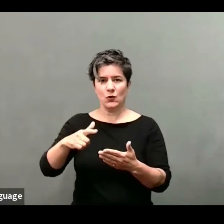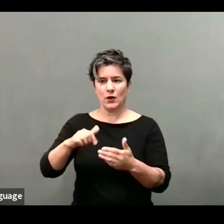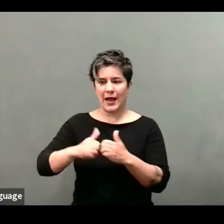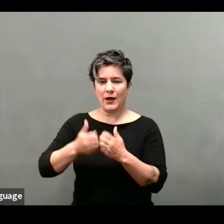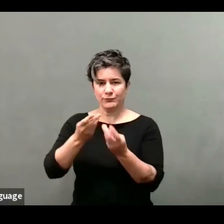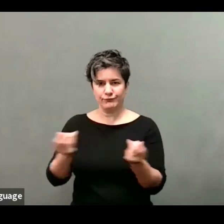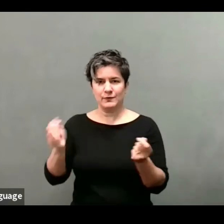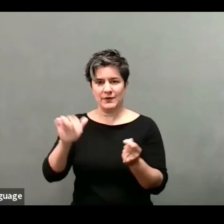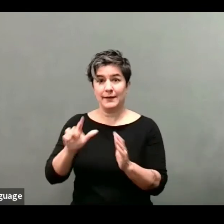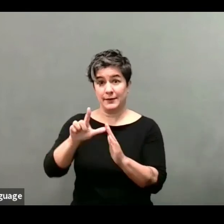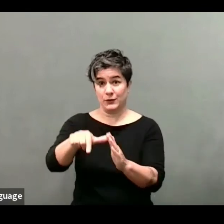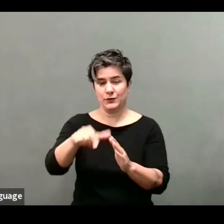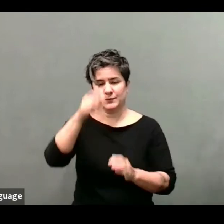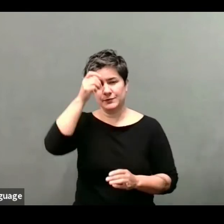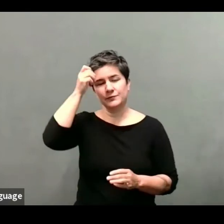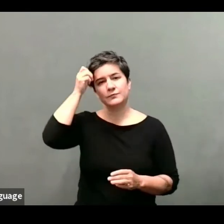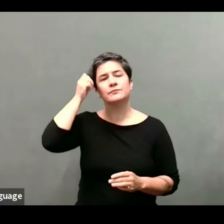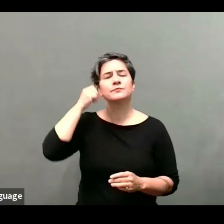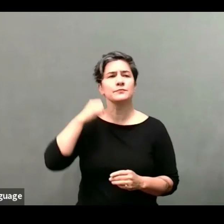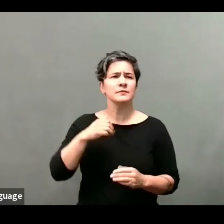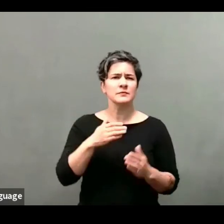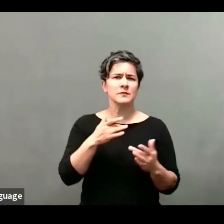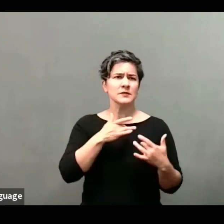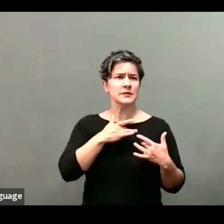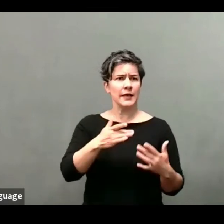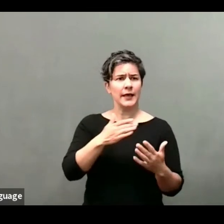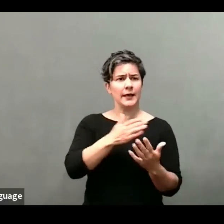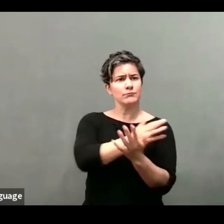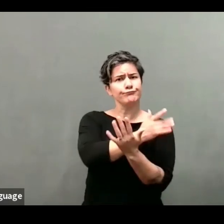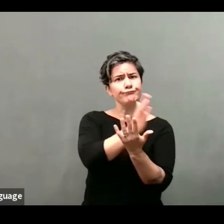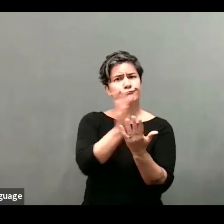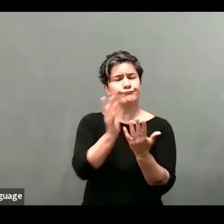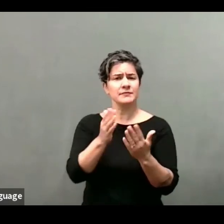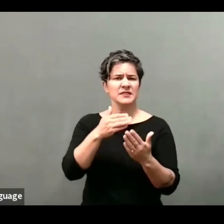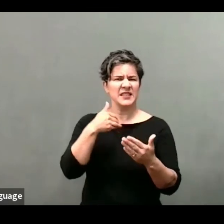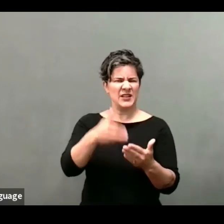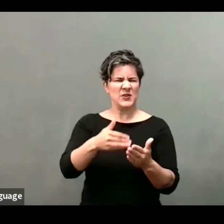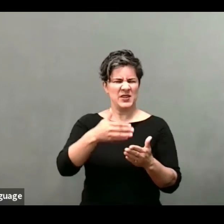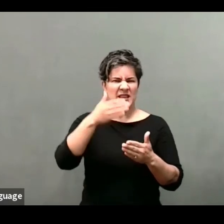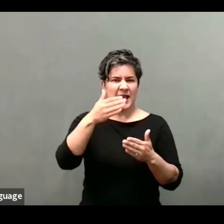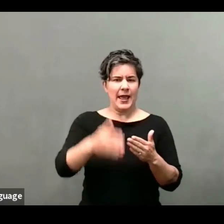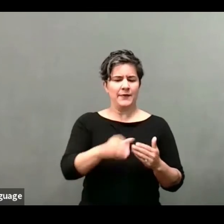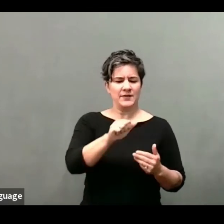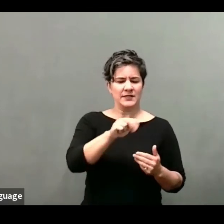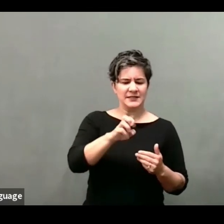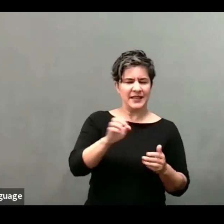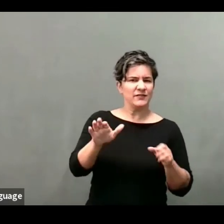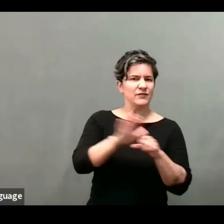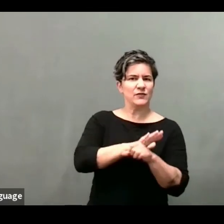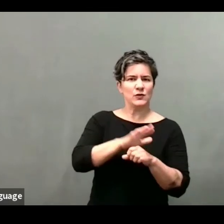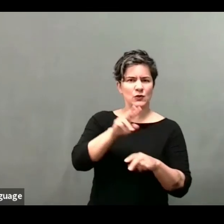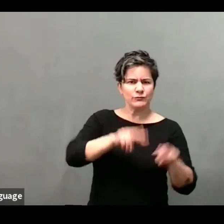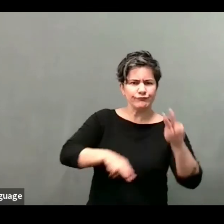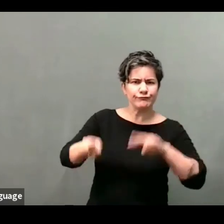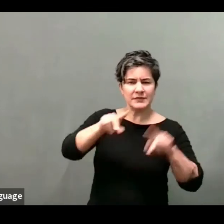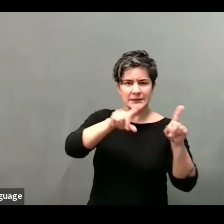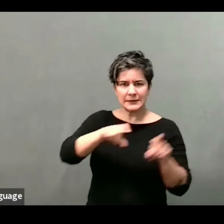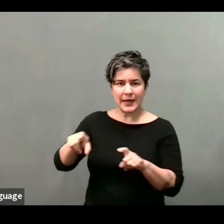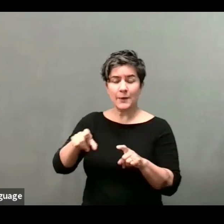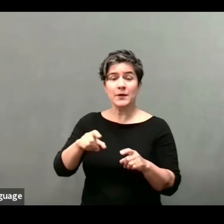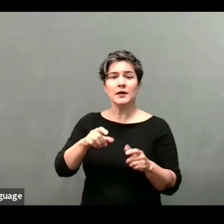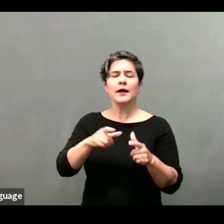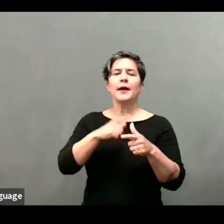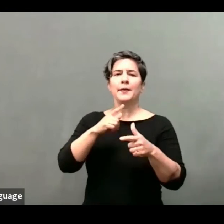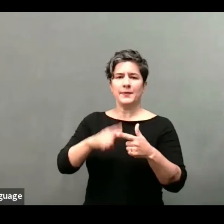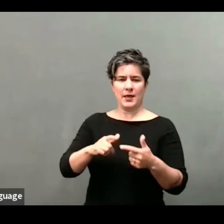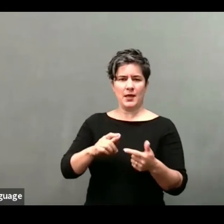there. And typically at the end, after the SANE has done the whole exam, is when the provider or doctor will